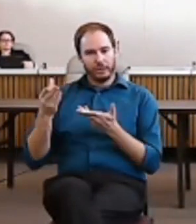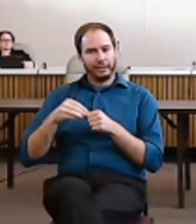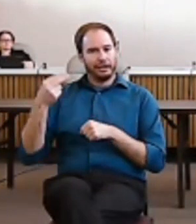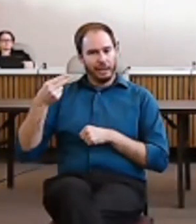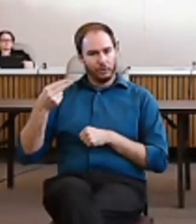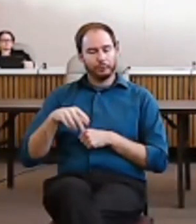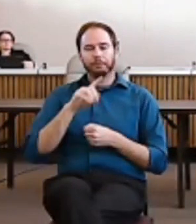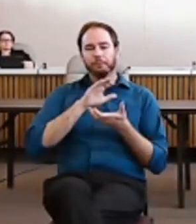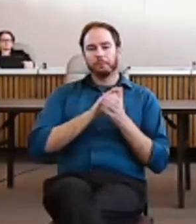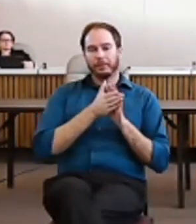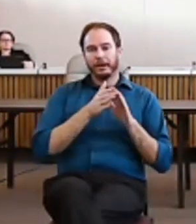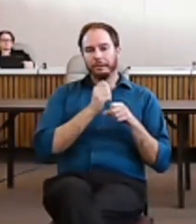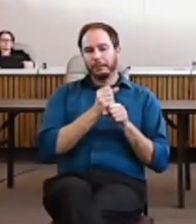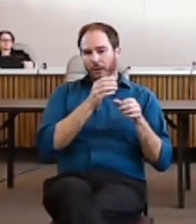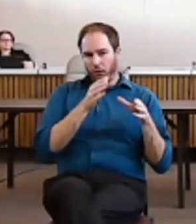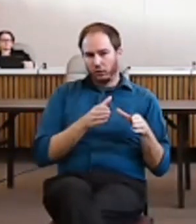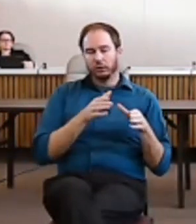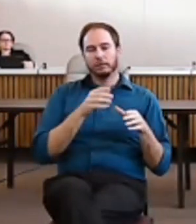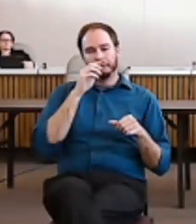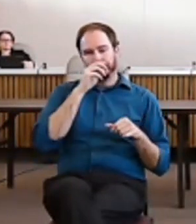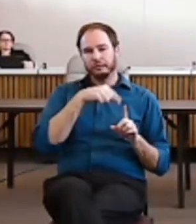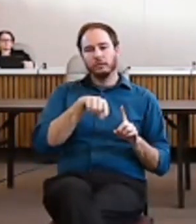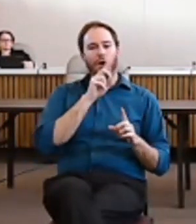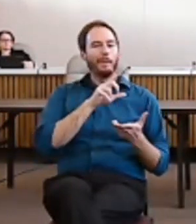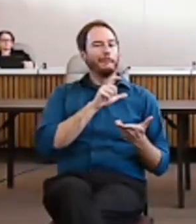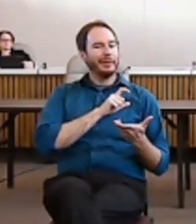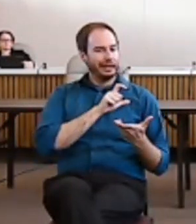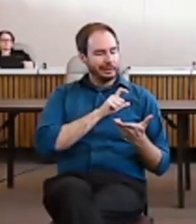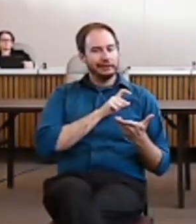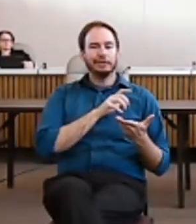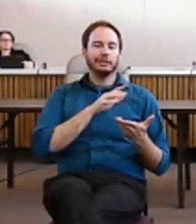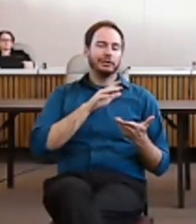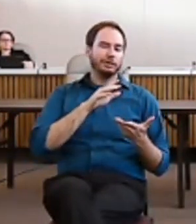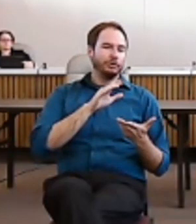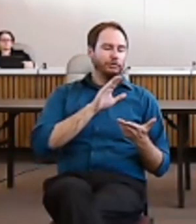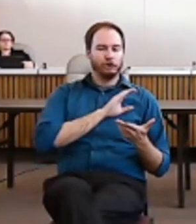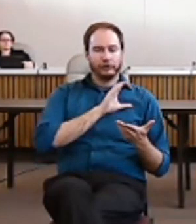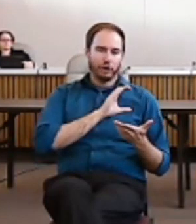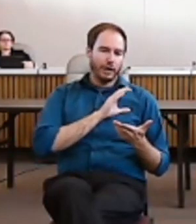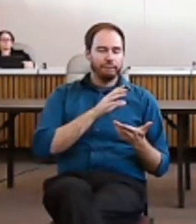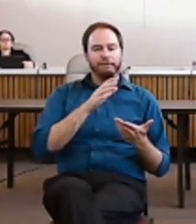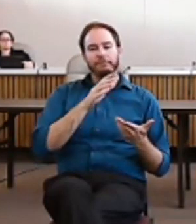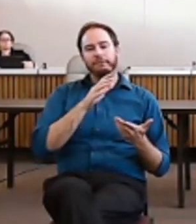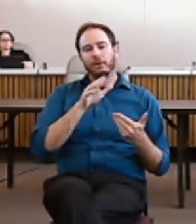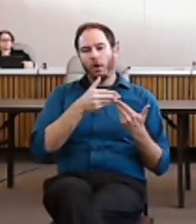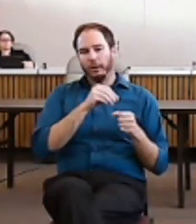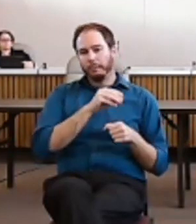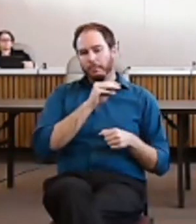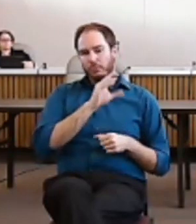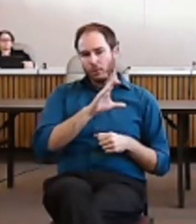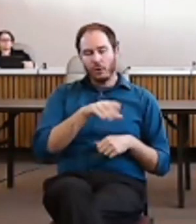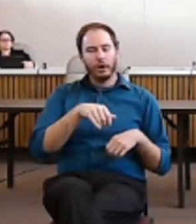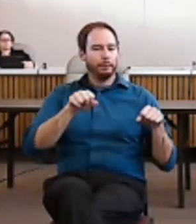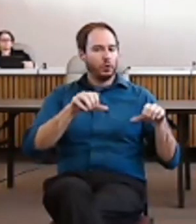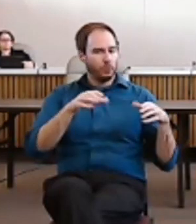The Peacemakers, those are the police officers and sheriffs and so forth of Monroe County motorcycle group